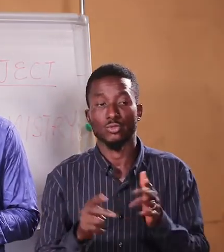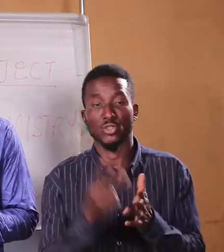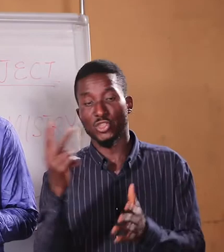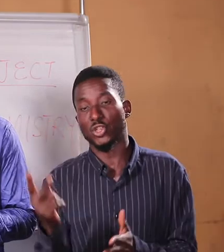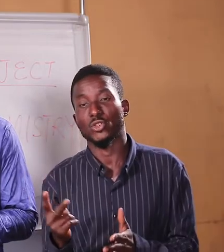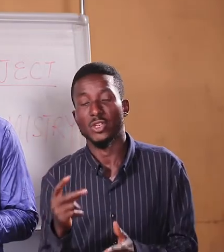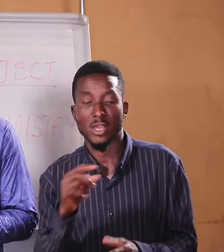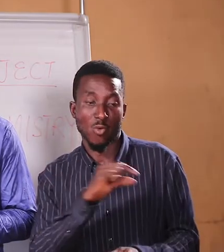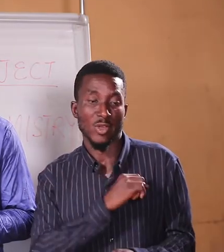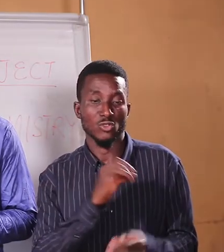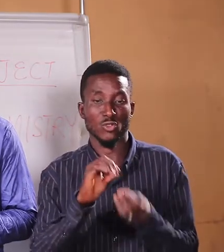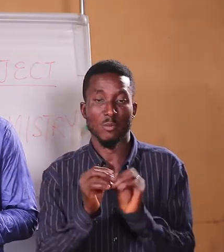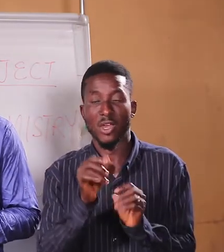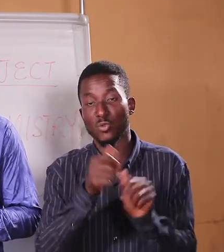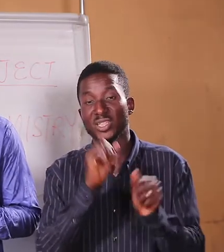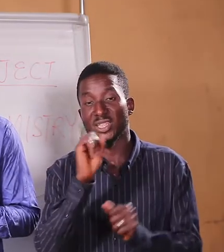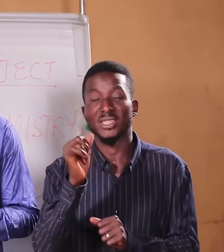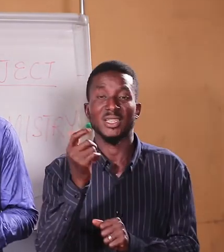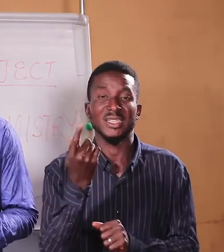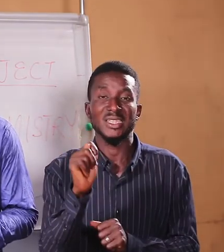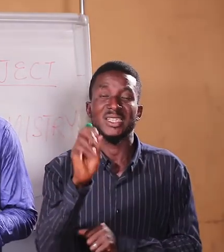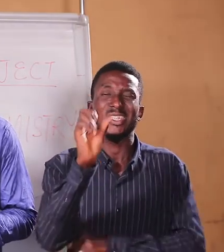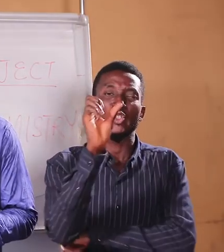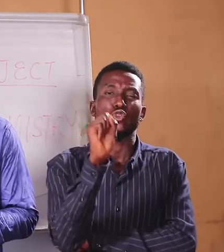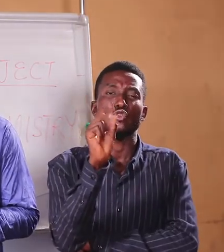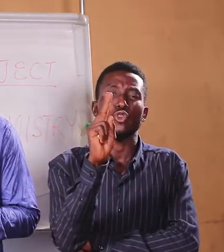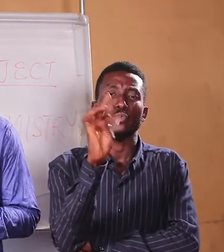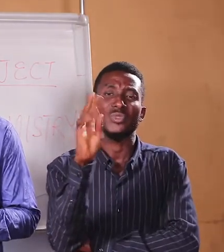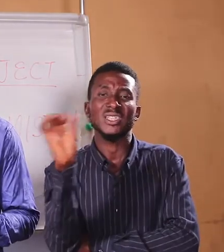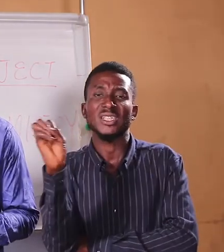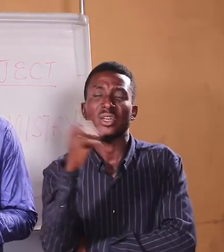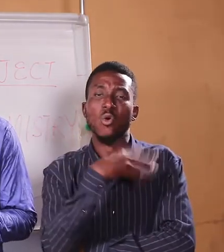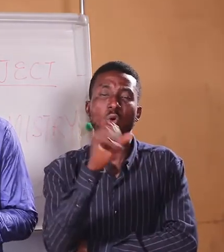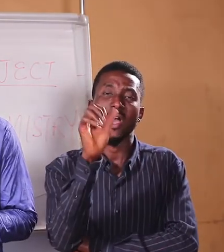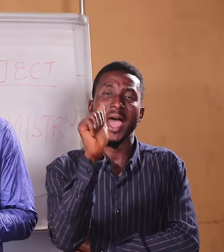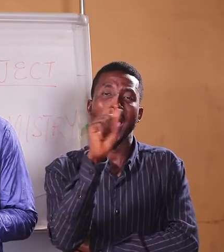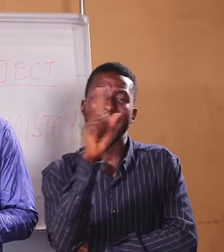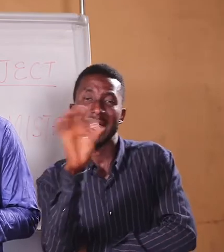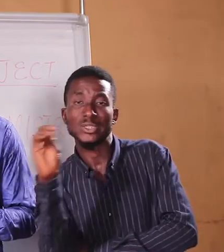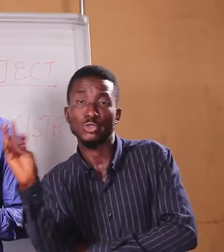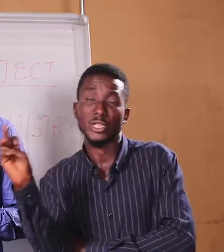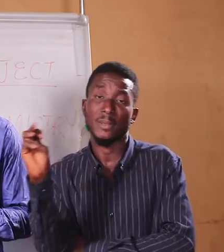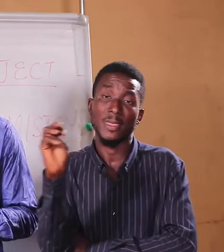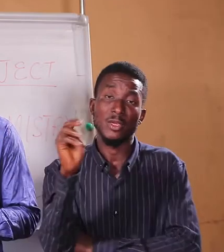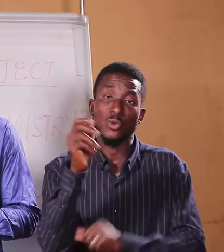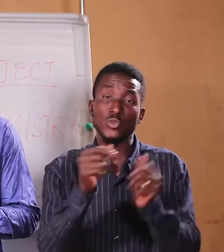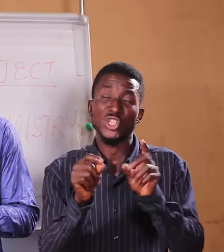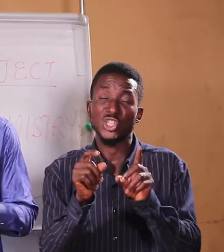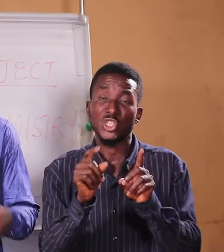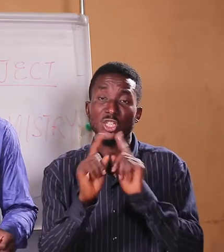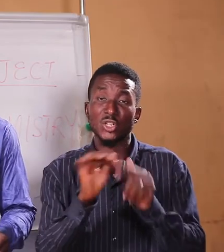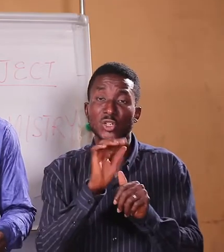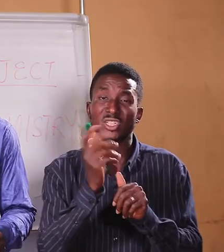second quantum number, which is the subsidiary quantum number, or azimuthal quantum number, which determines the number